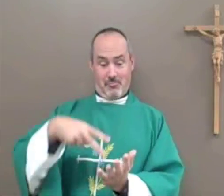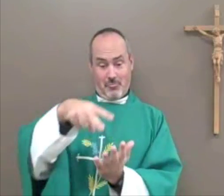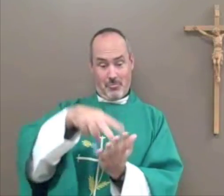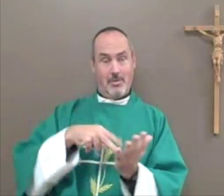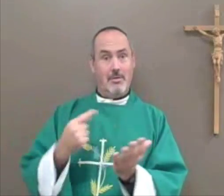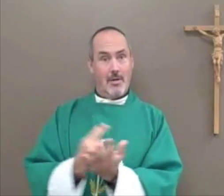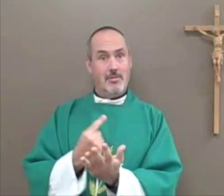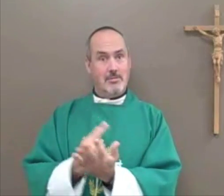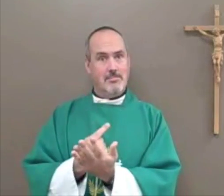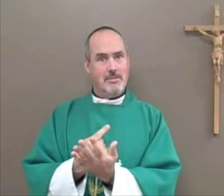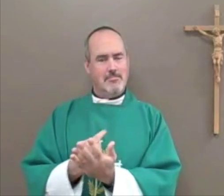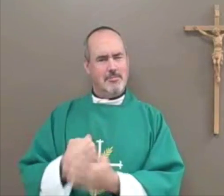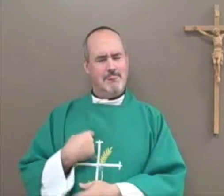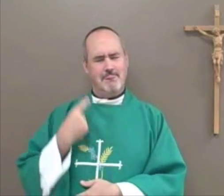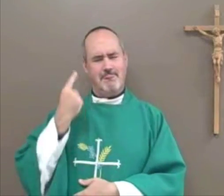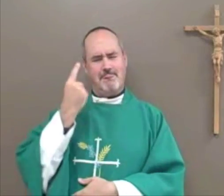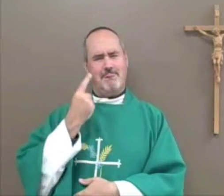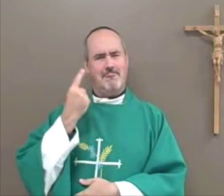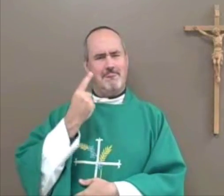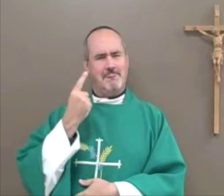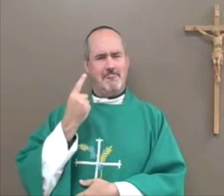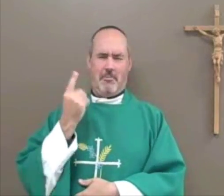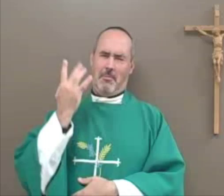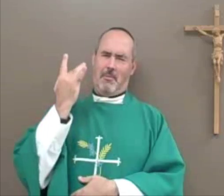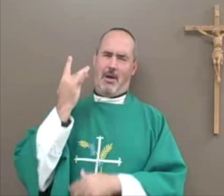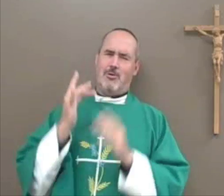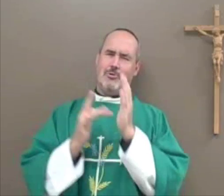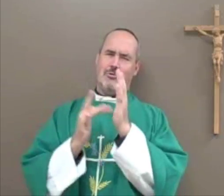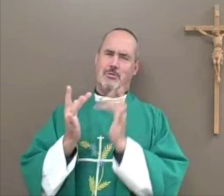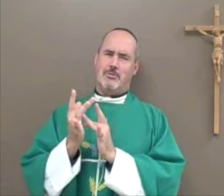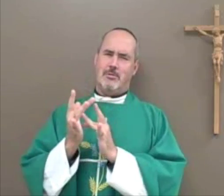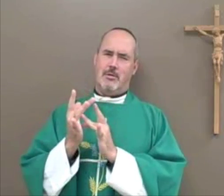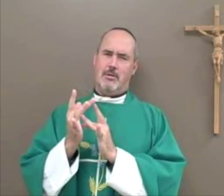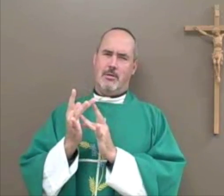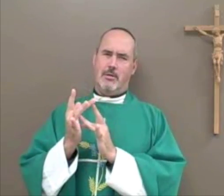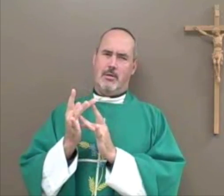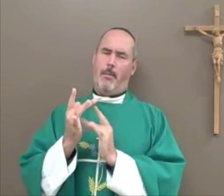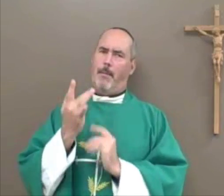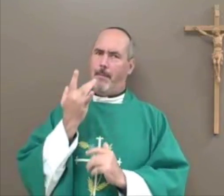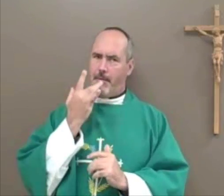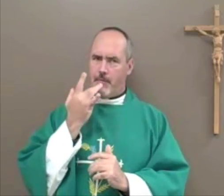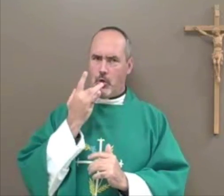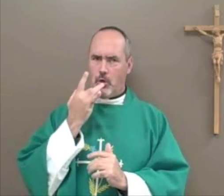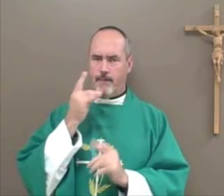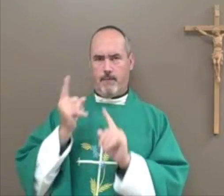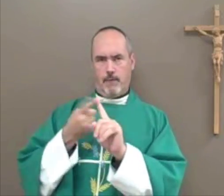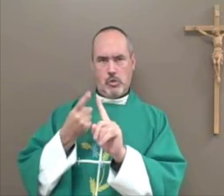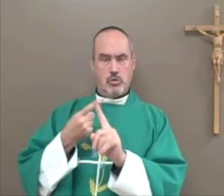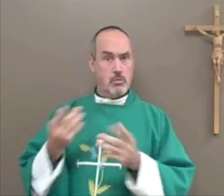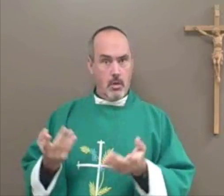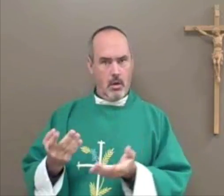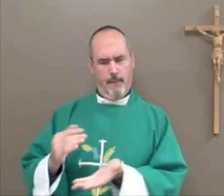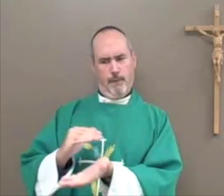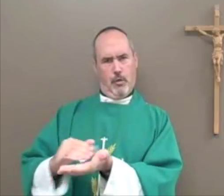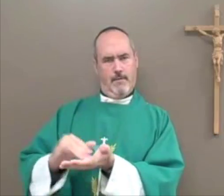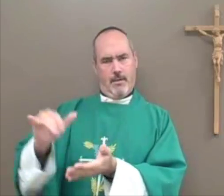Now when I read that in the gospel, it really makes me think, why is it that Jesus preferred to